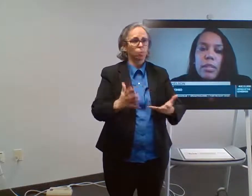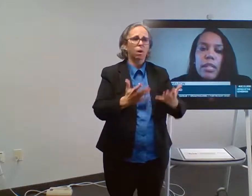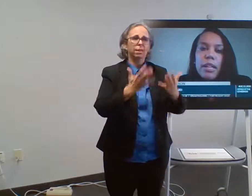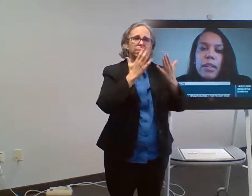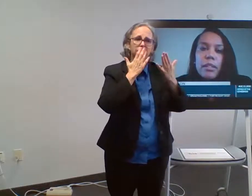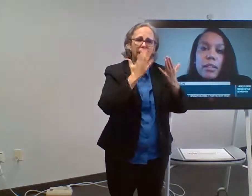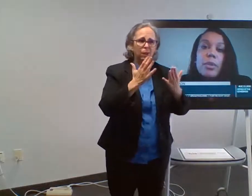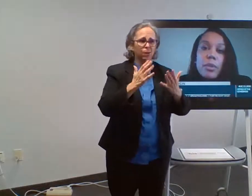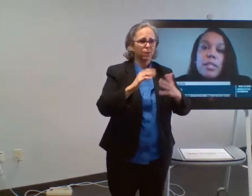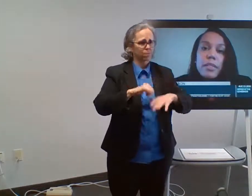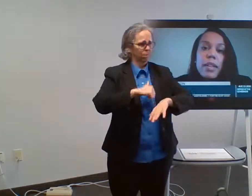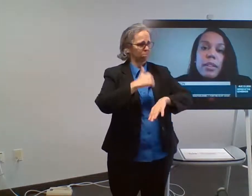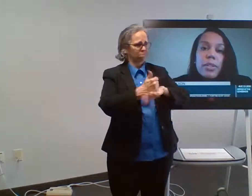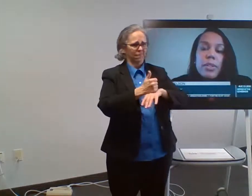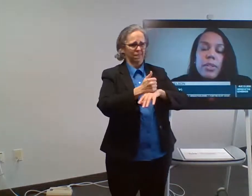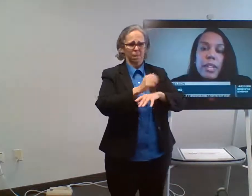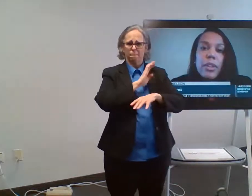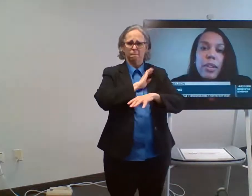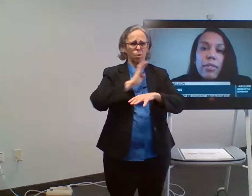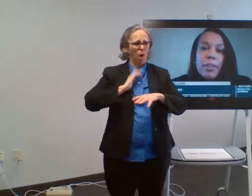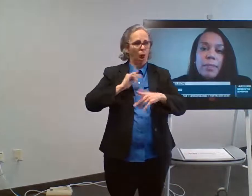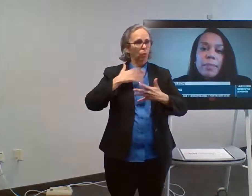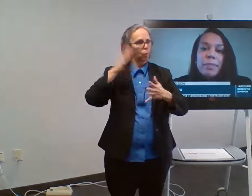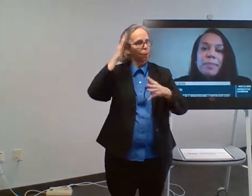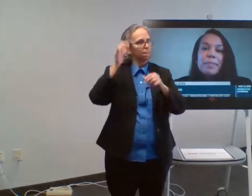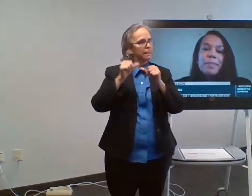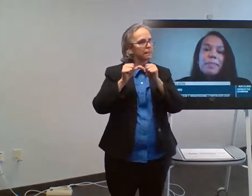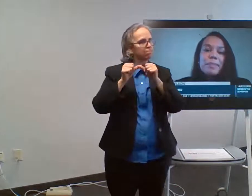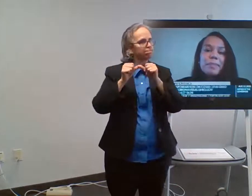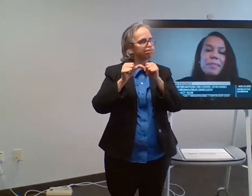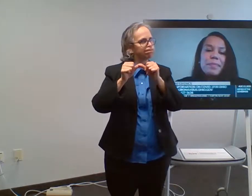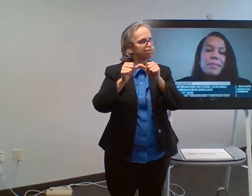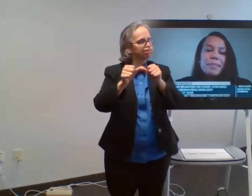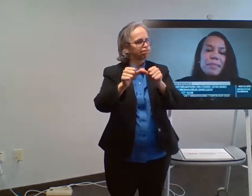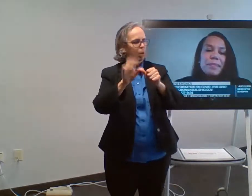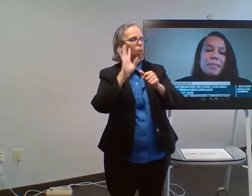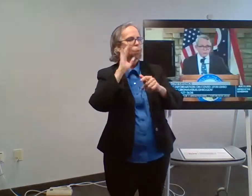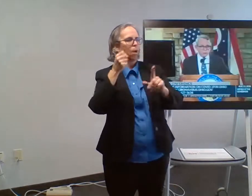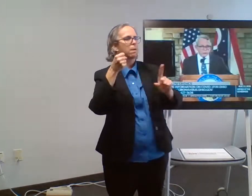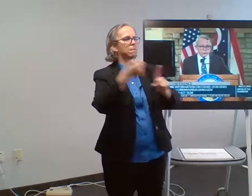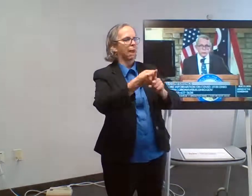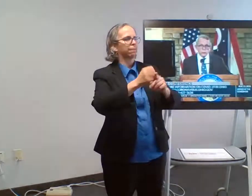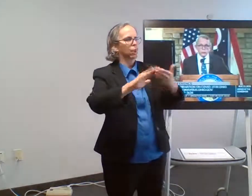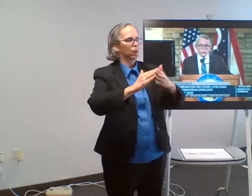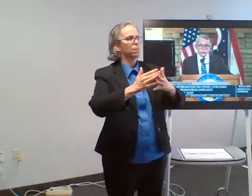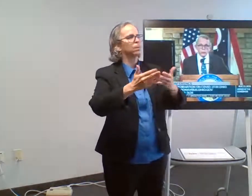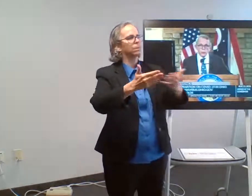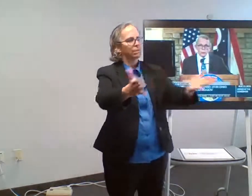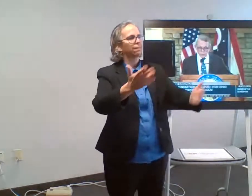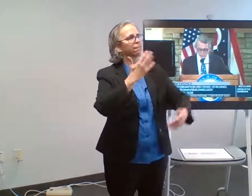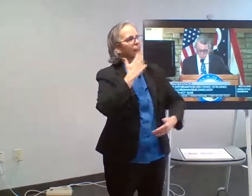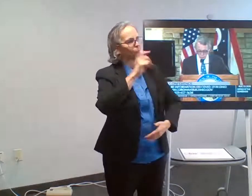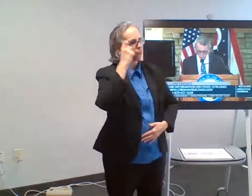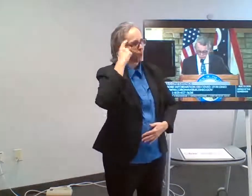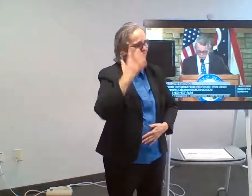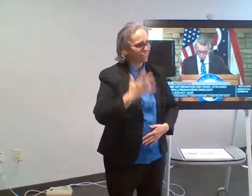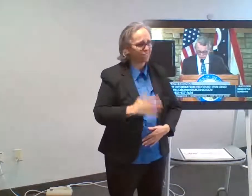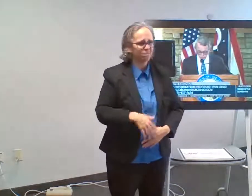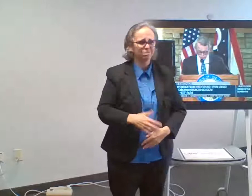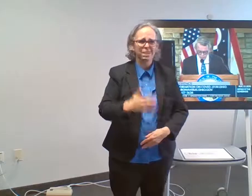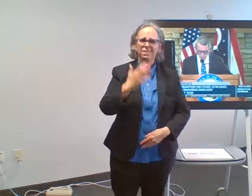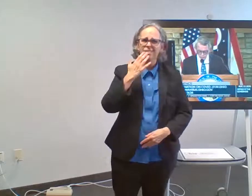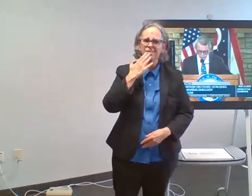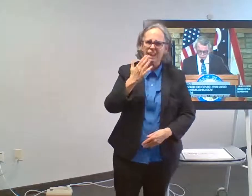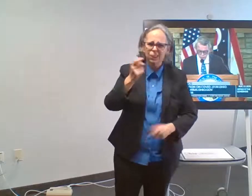impact on communities of color. So thank you, Governor. Director, thank you very much. We appreciate your good work. I know you've worked very,